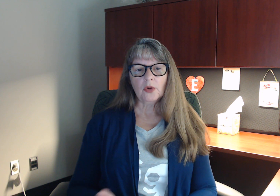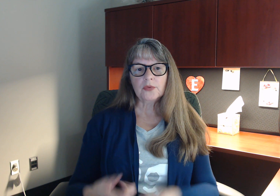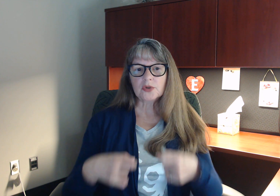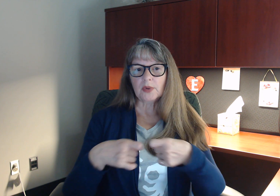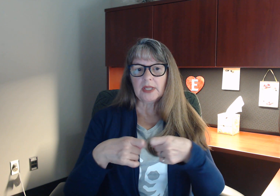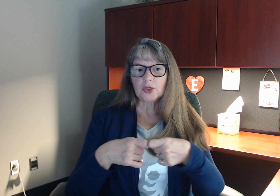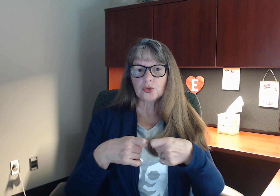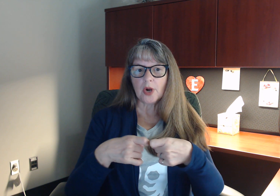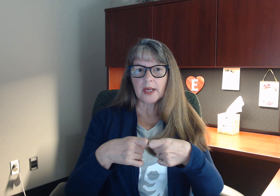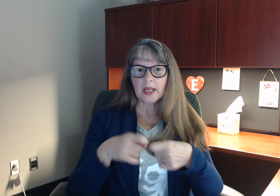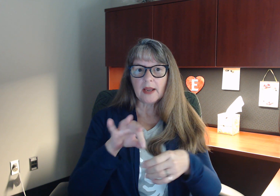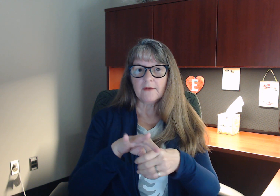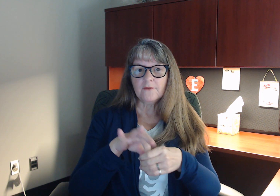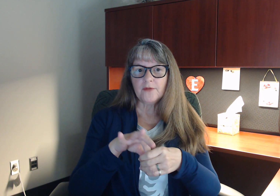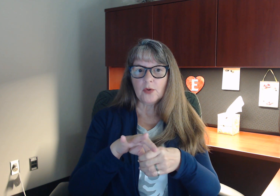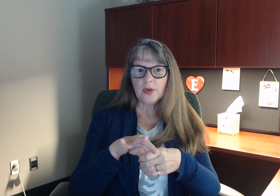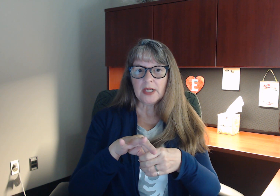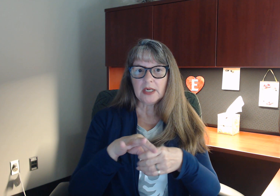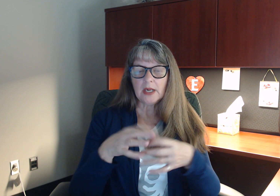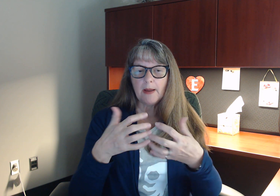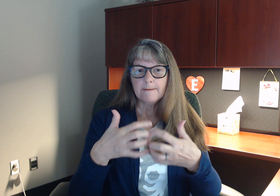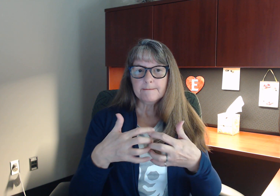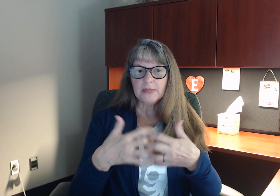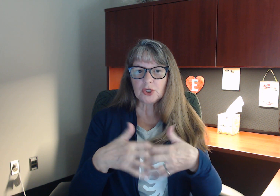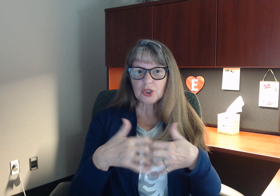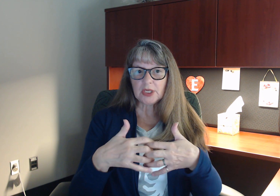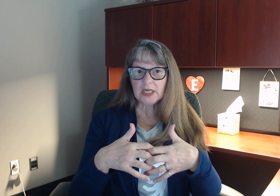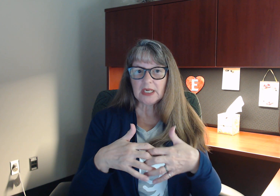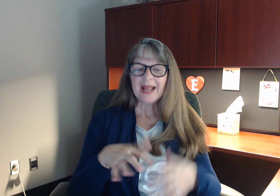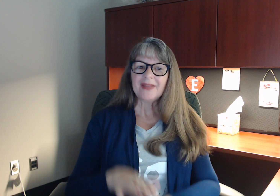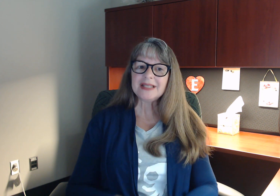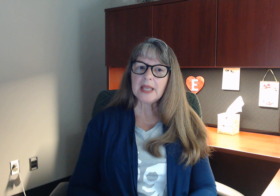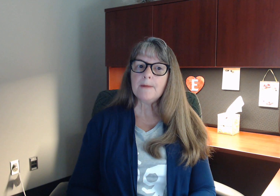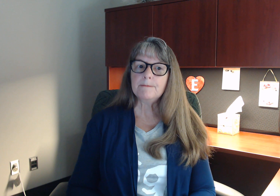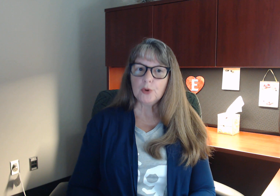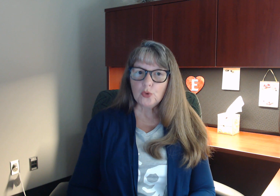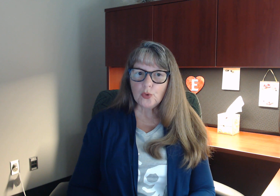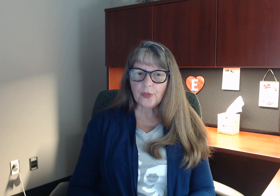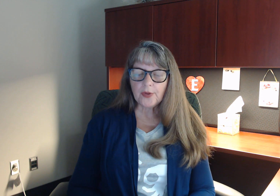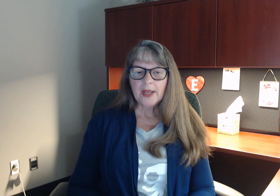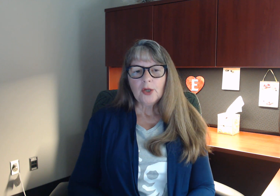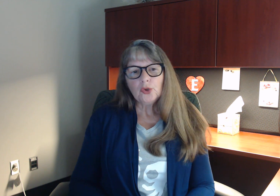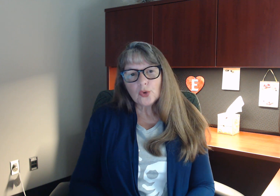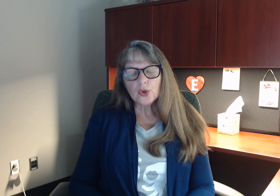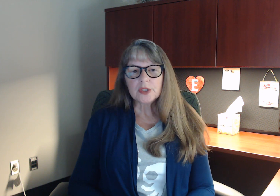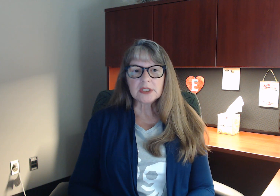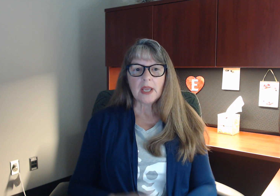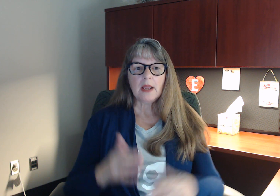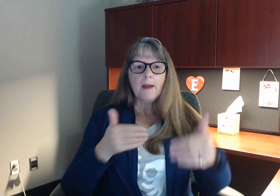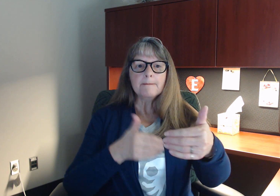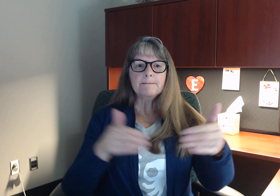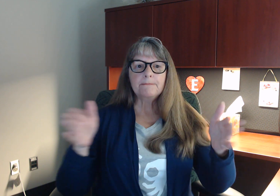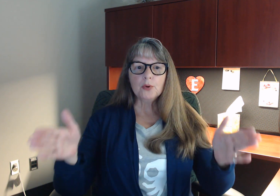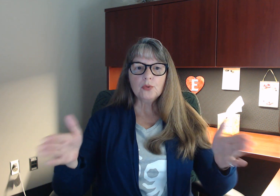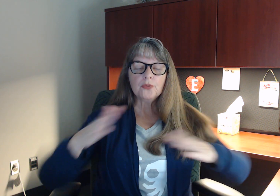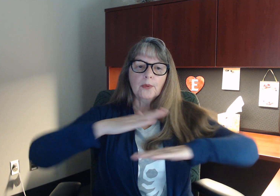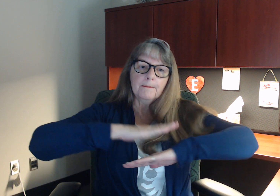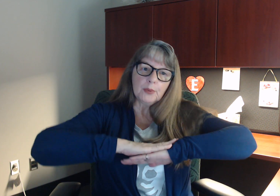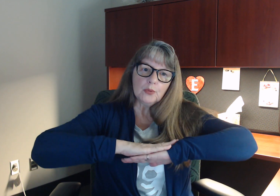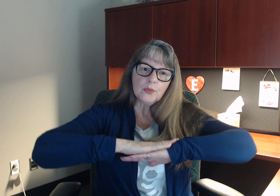so electronic voting machine. They say booth. You could say booth or booth.